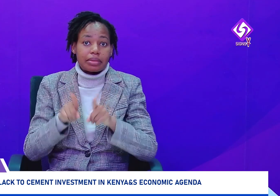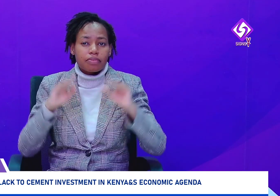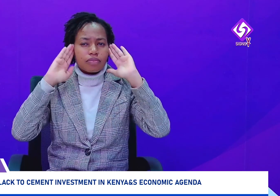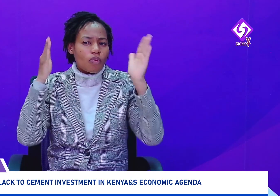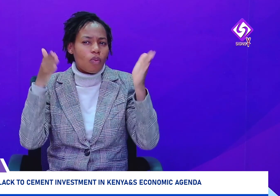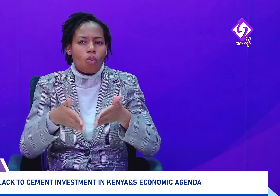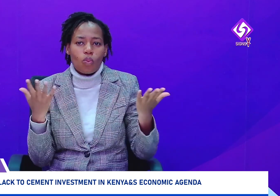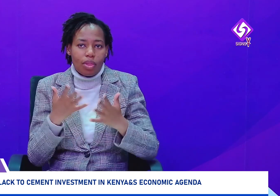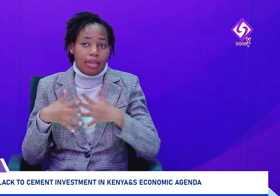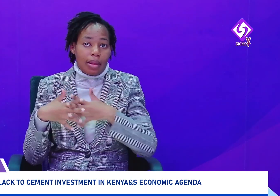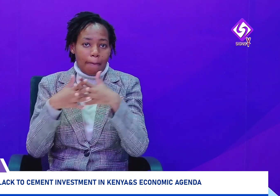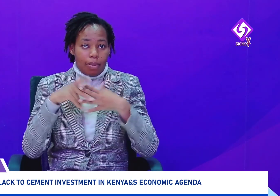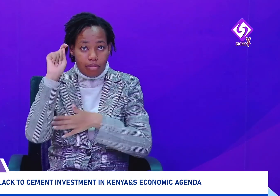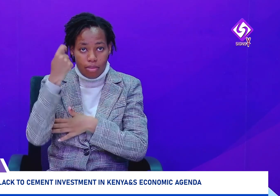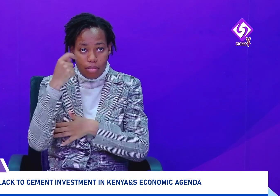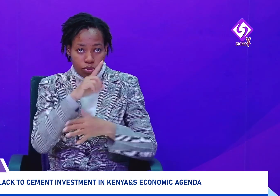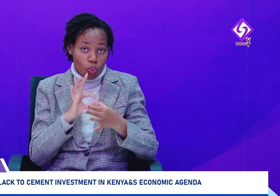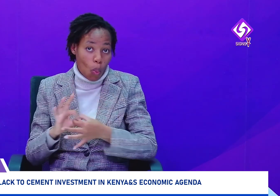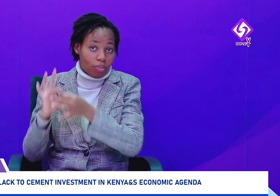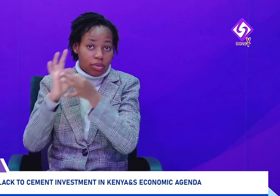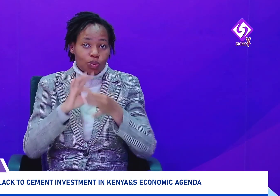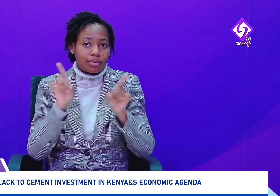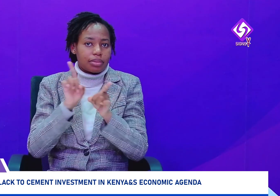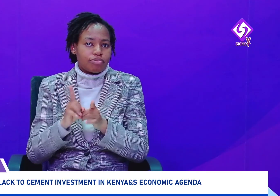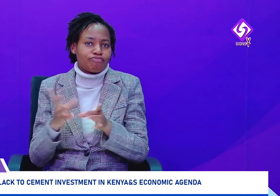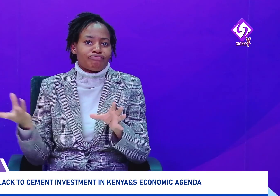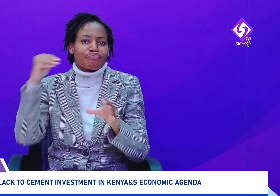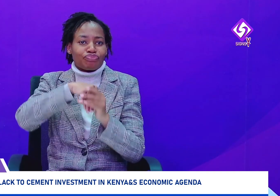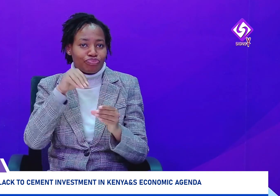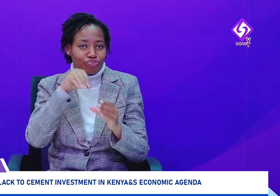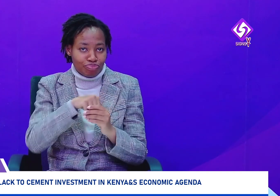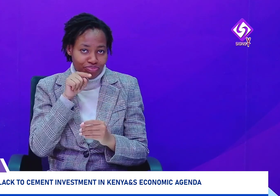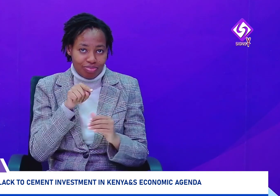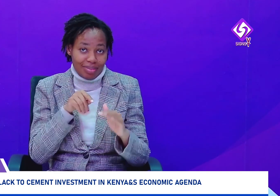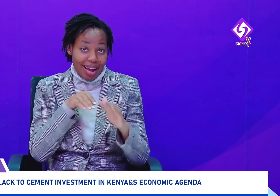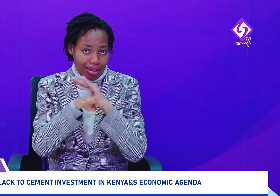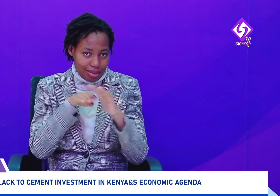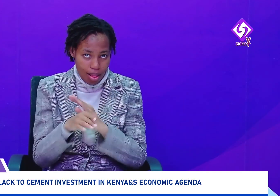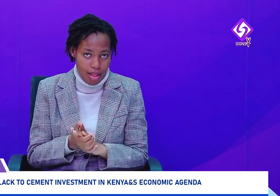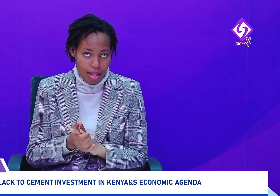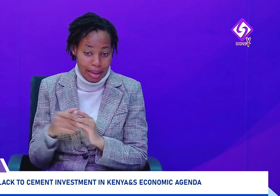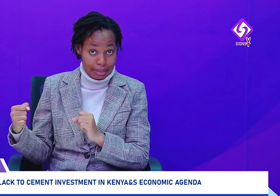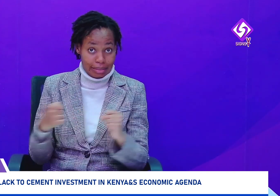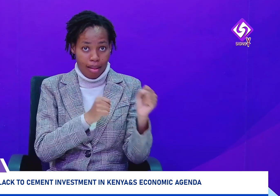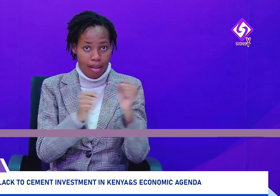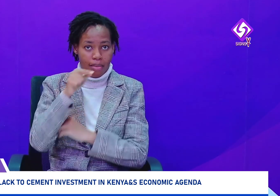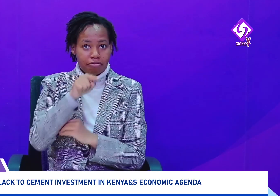Development Finance Corporation, DFC, focusing on scaling up U.S.-Kenya